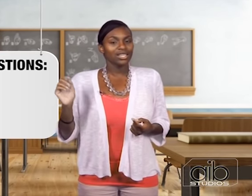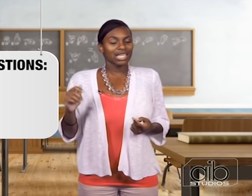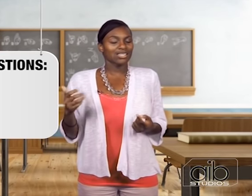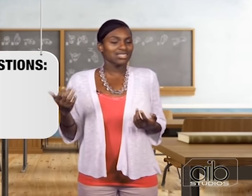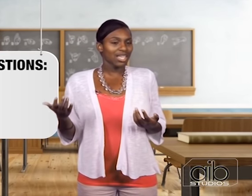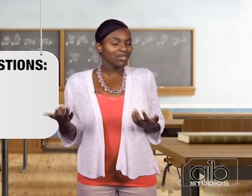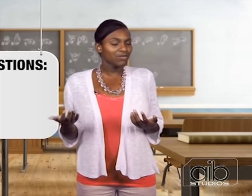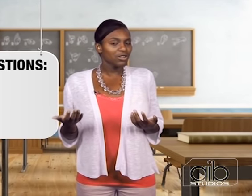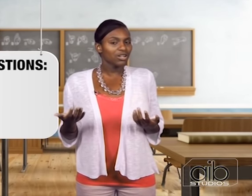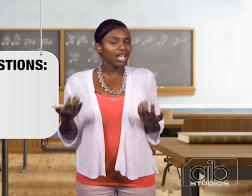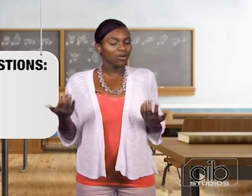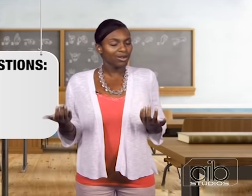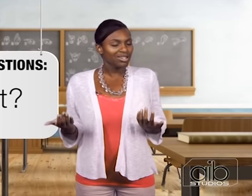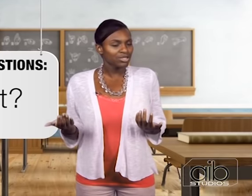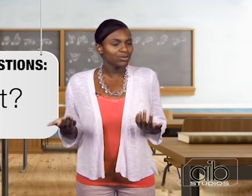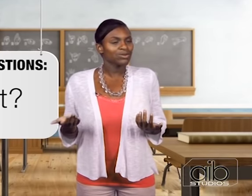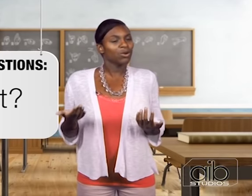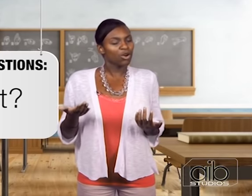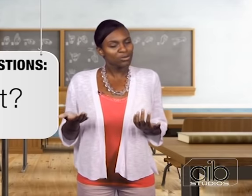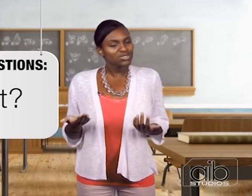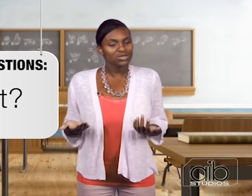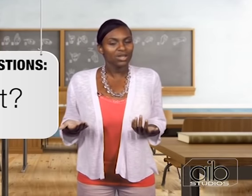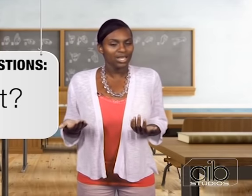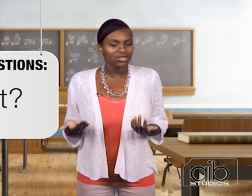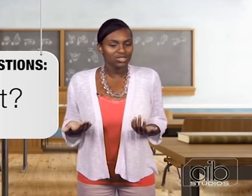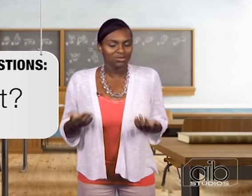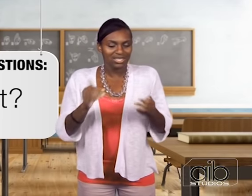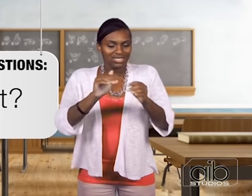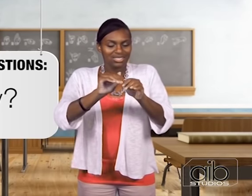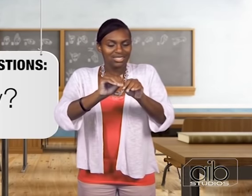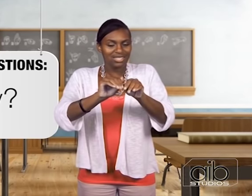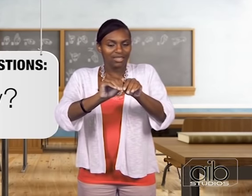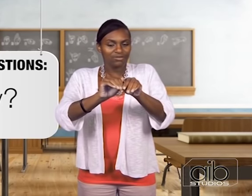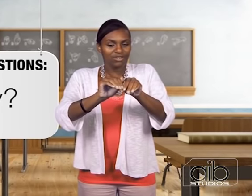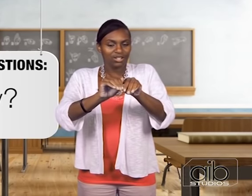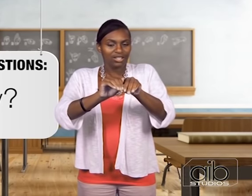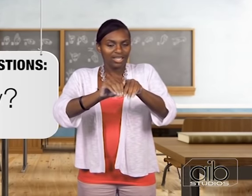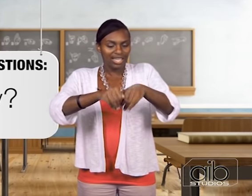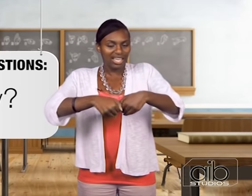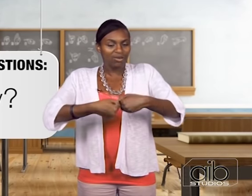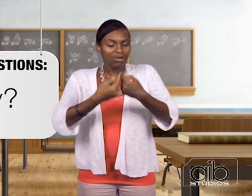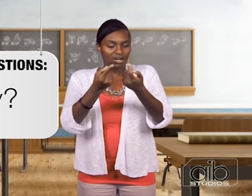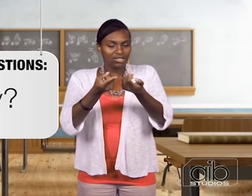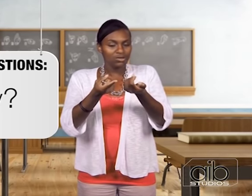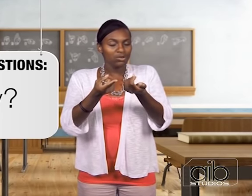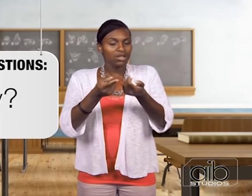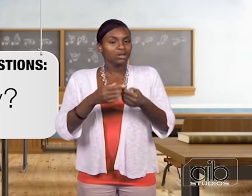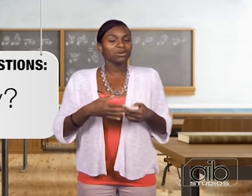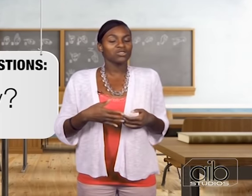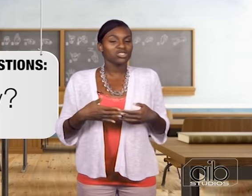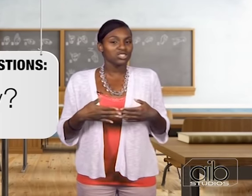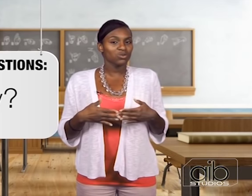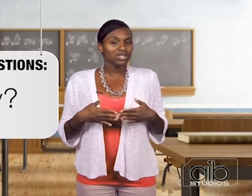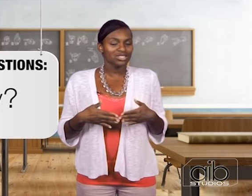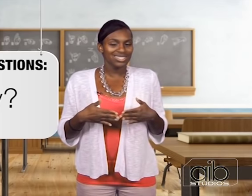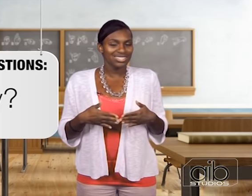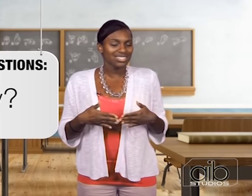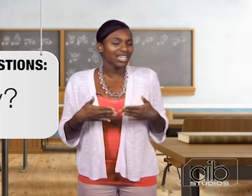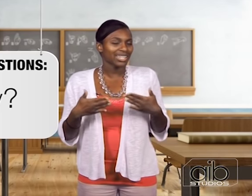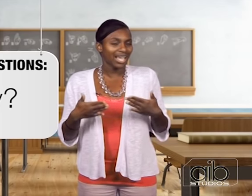and the sign for how are you, you almost know how to do because it's the sign for how are you, but if you just want to just assign